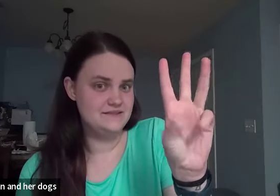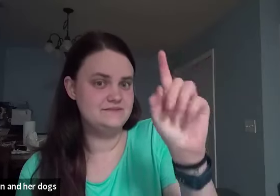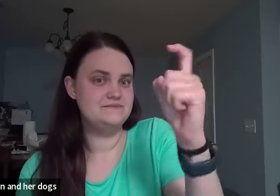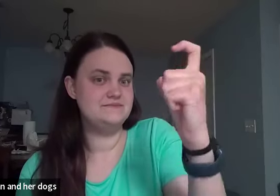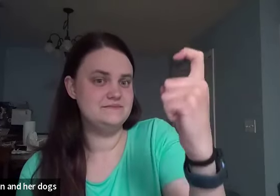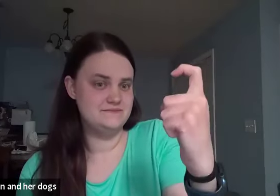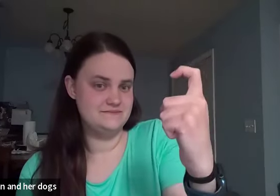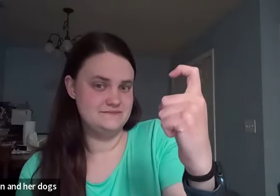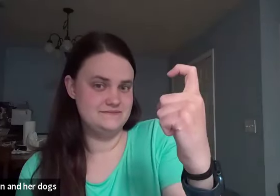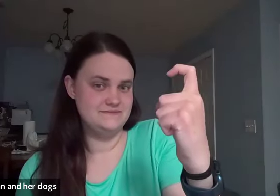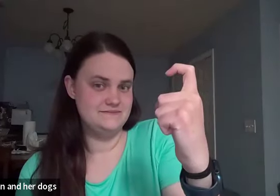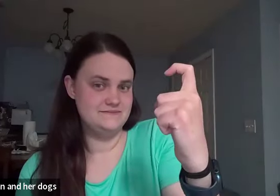X,